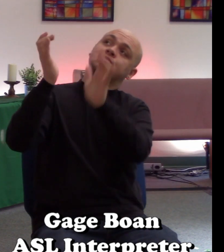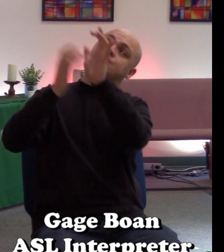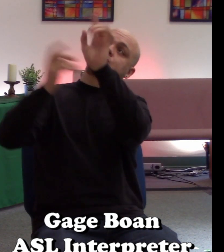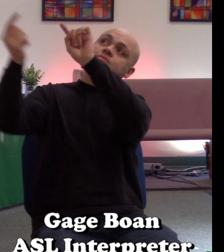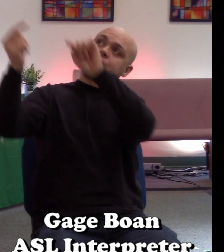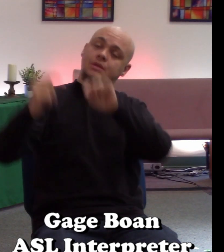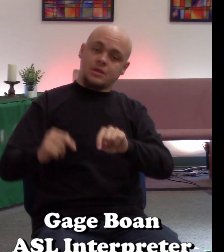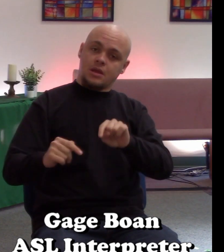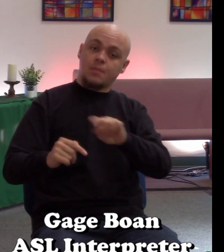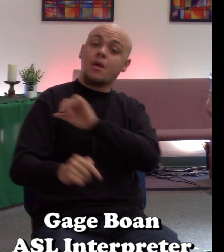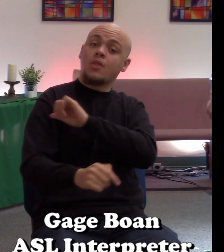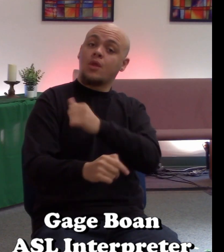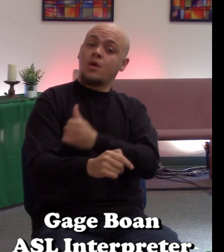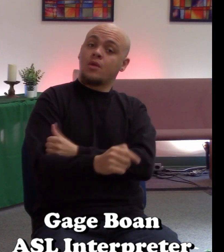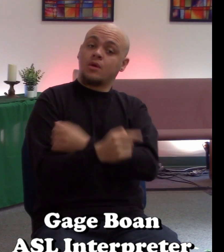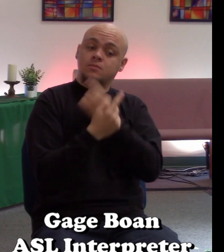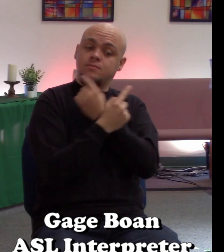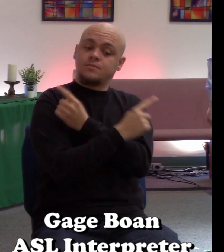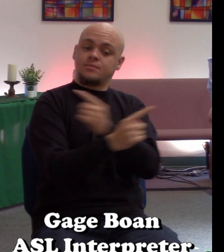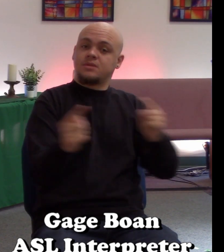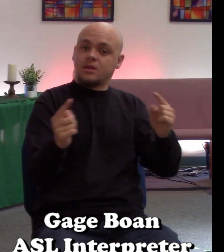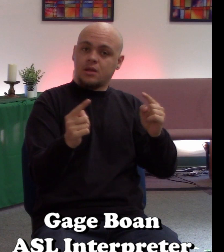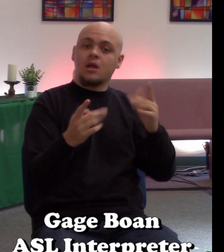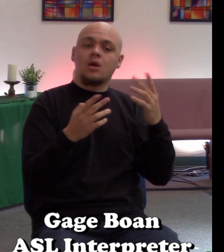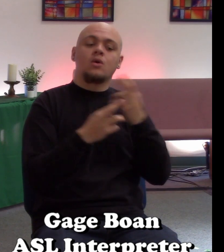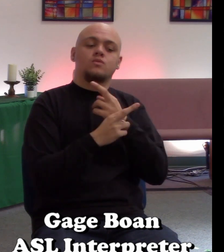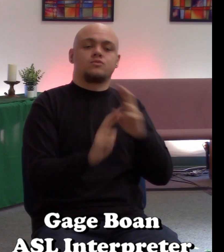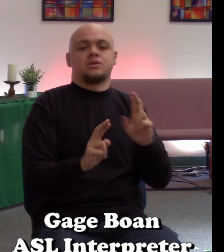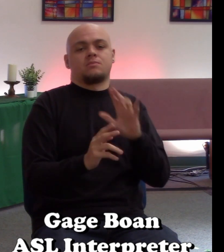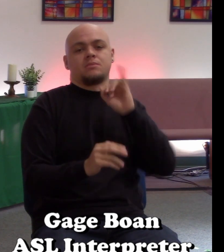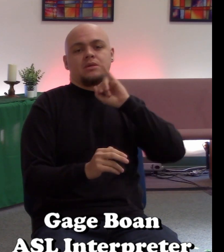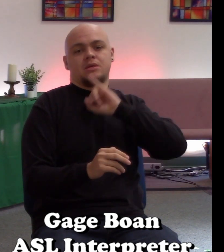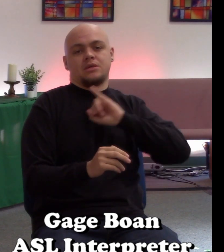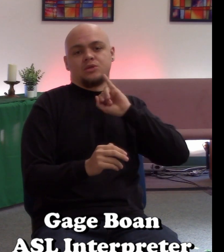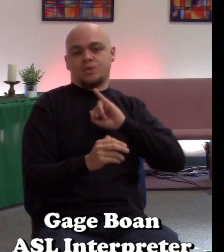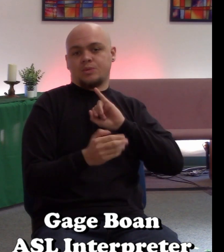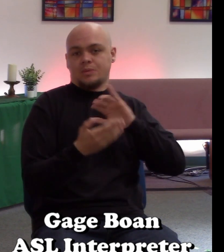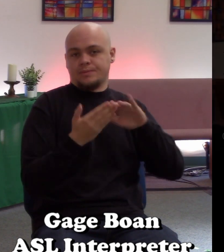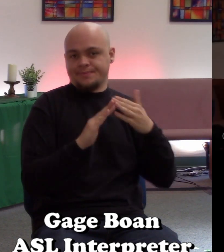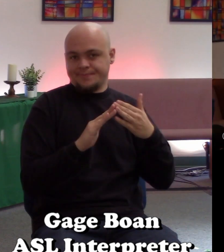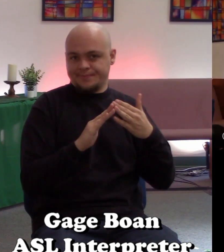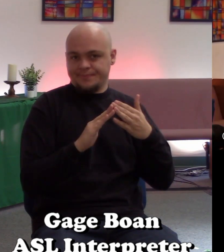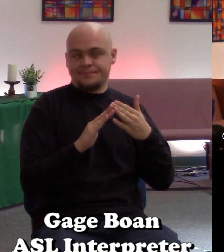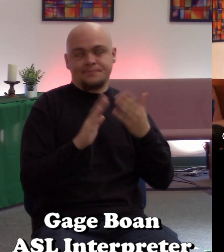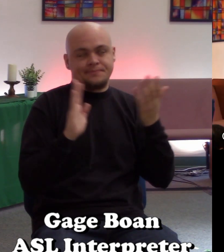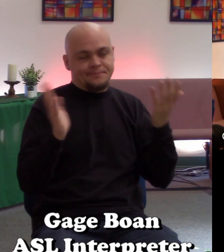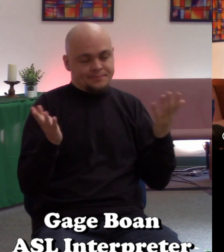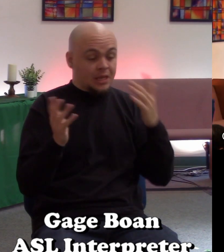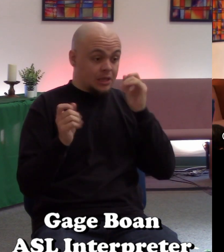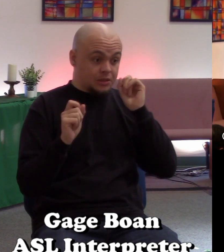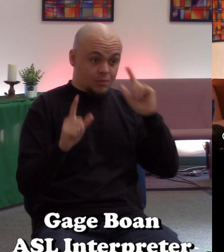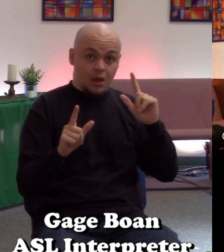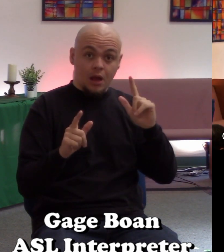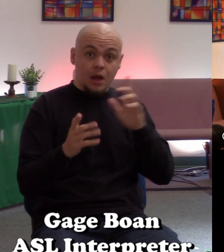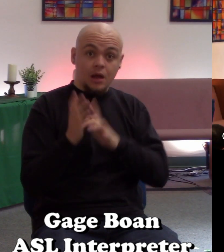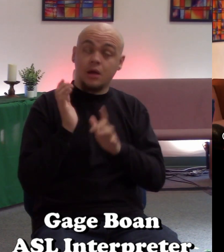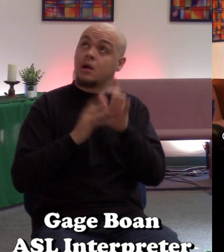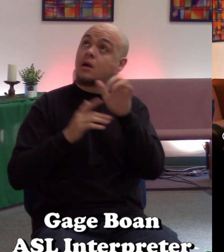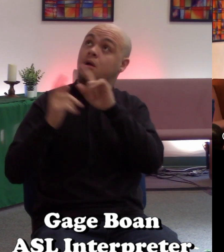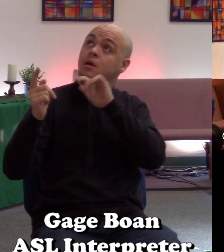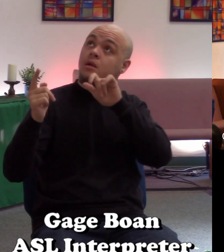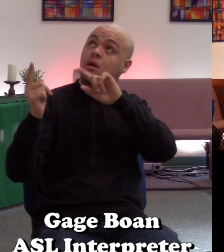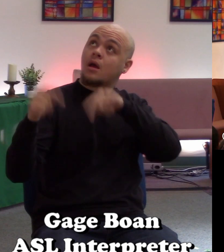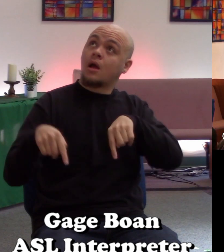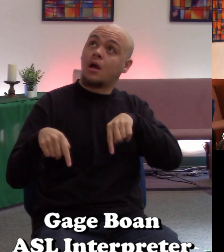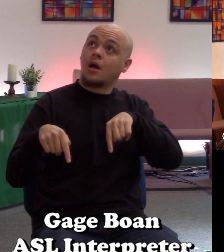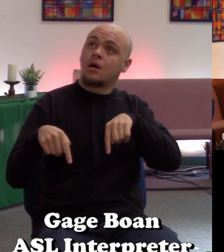return. And so by the authority of Simon, coins were minted declaring the redemption of Israel. I'm sure they were a little surprised when Jesus did